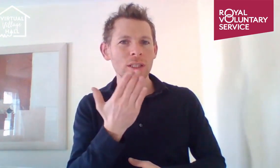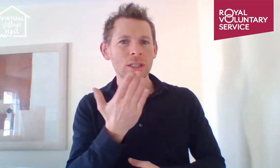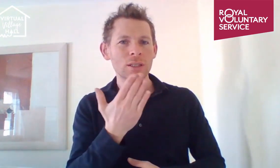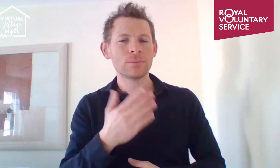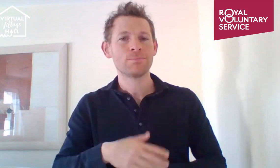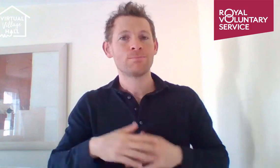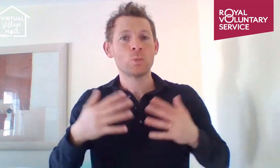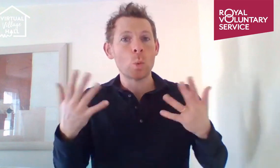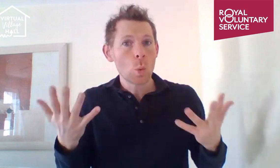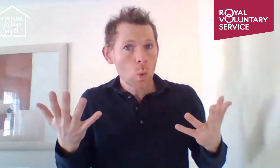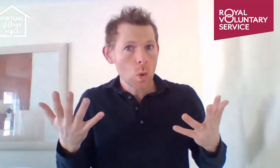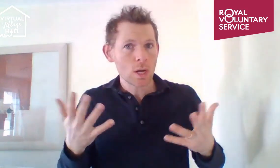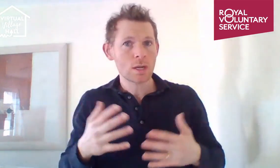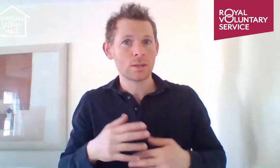school, or